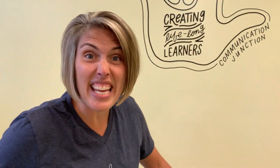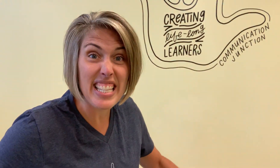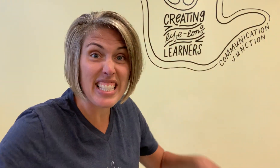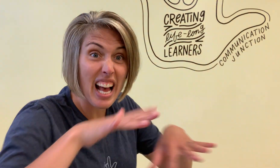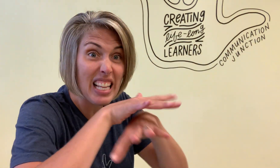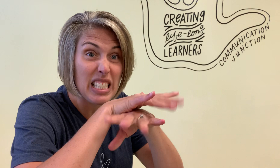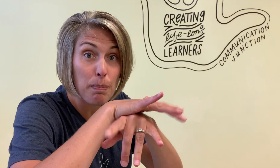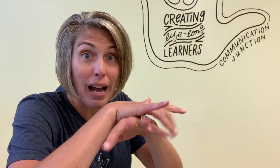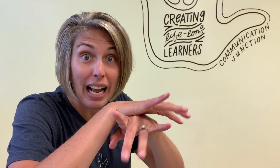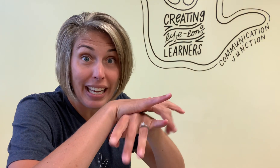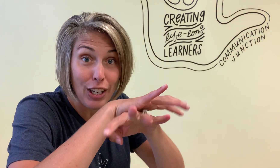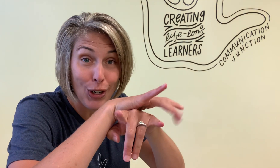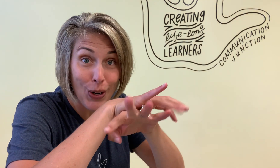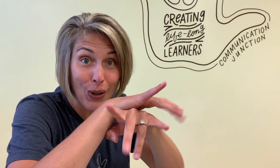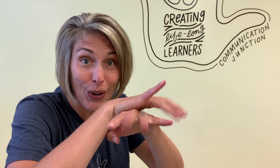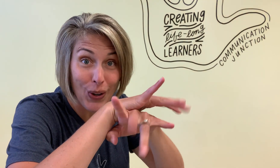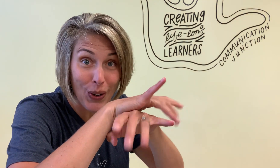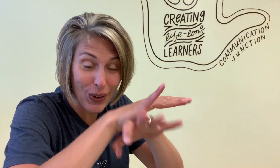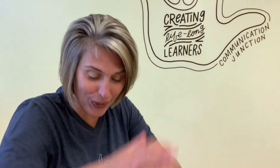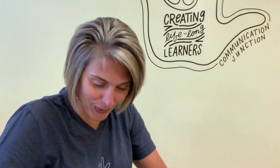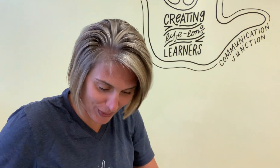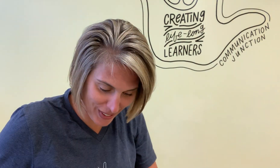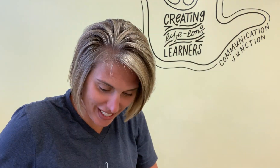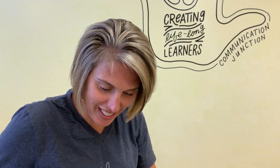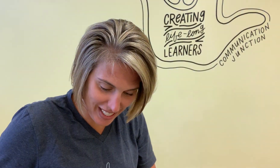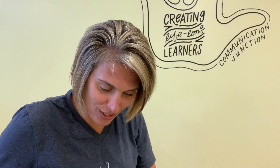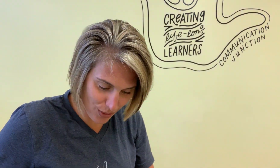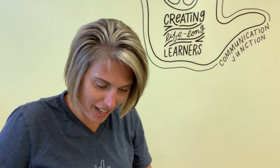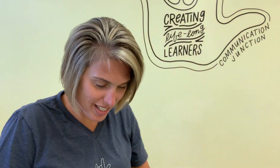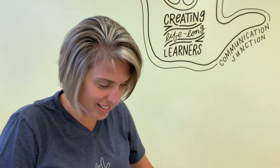It's a spider. That's right.